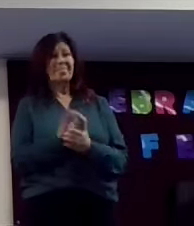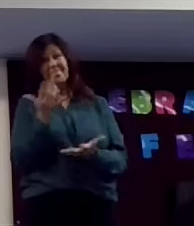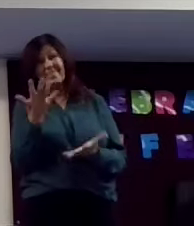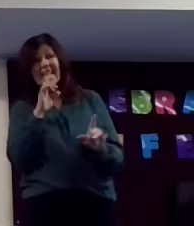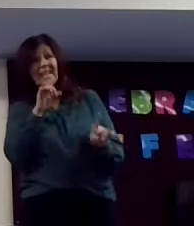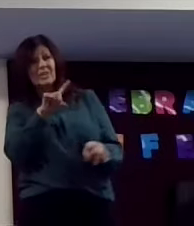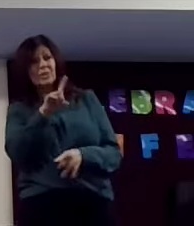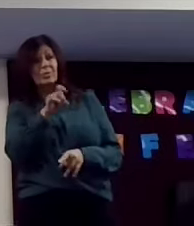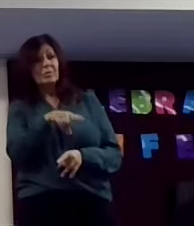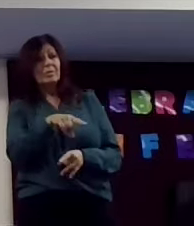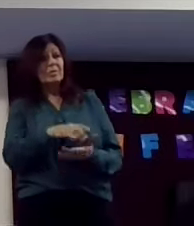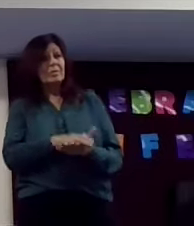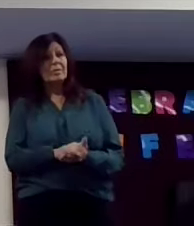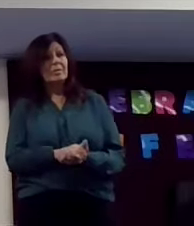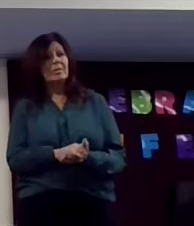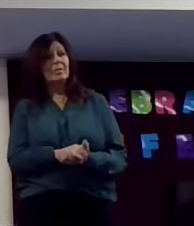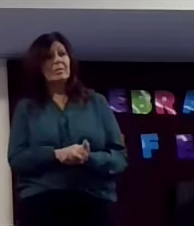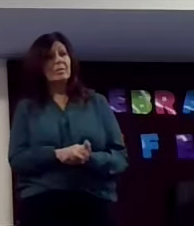that answer your question?